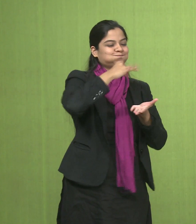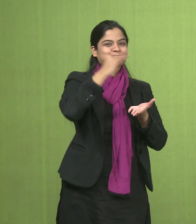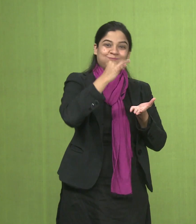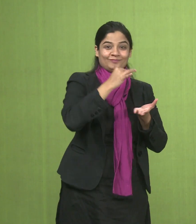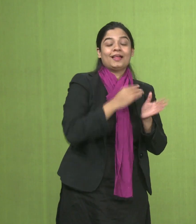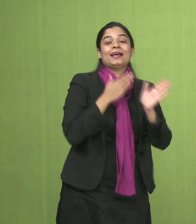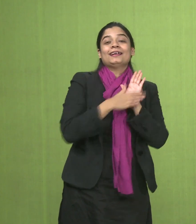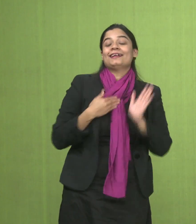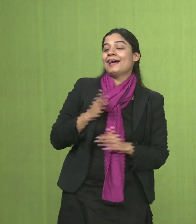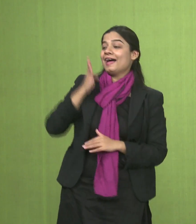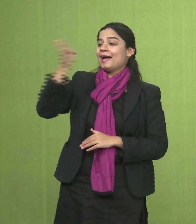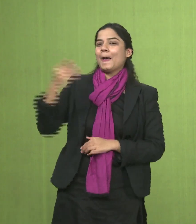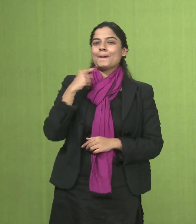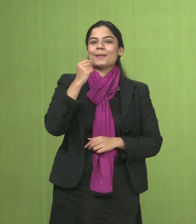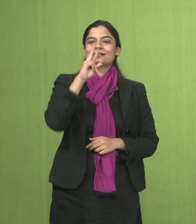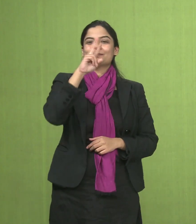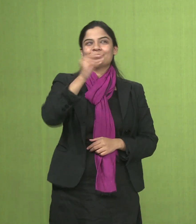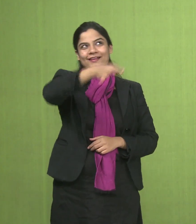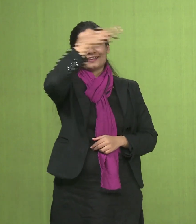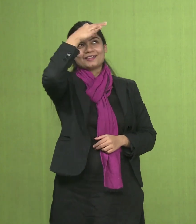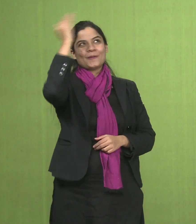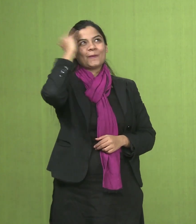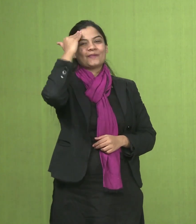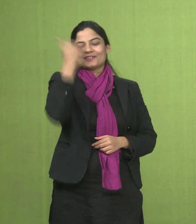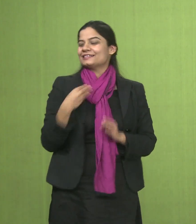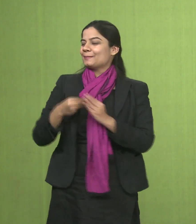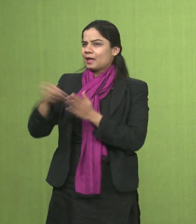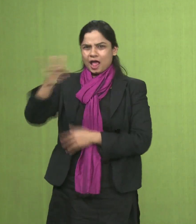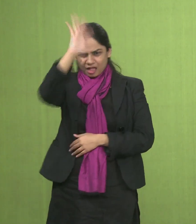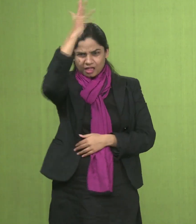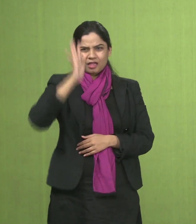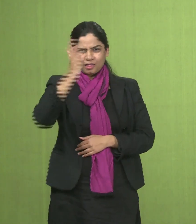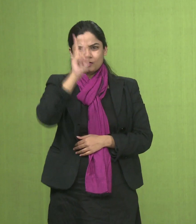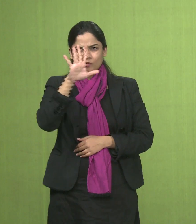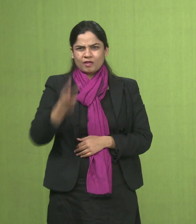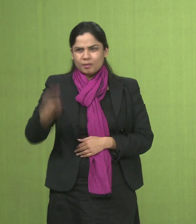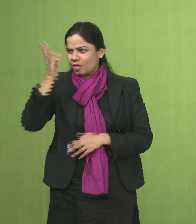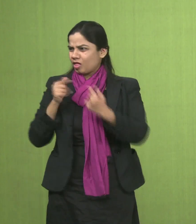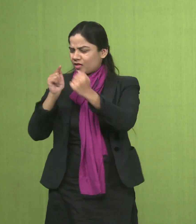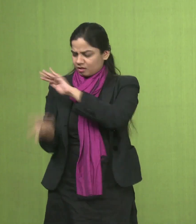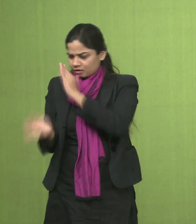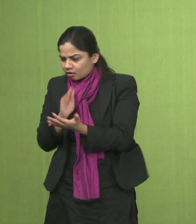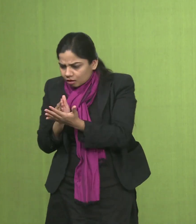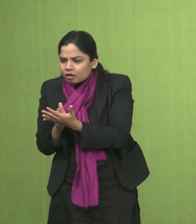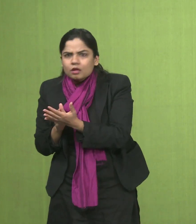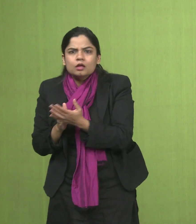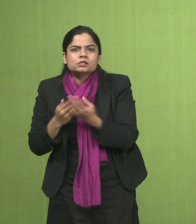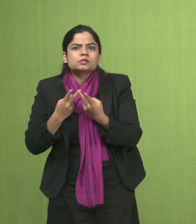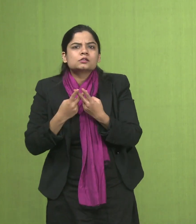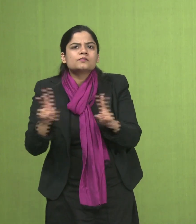house. Whereas when we go to the railway price, we think it's 20 rupees, but they say no, it's 25 rupees. So there is